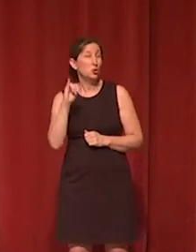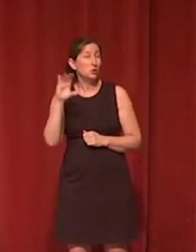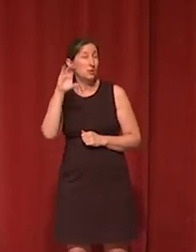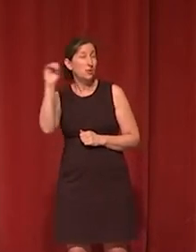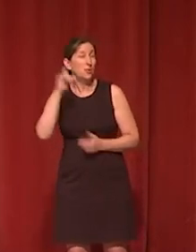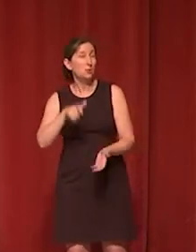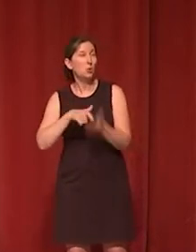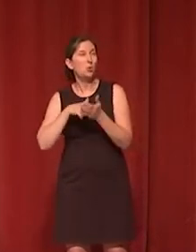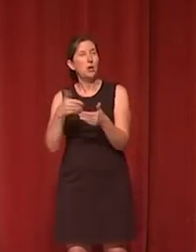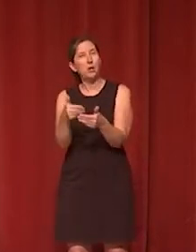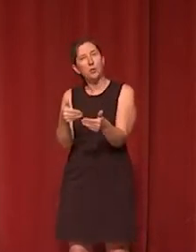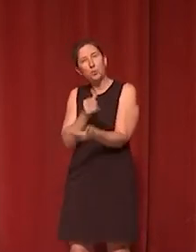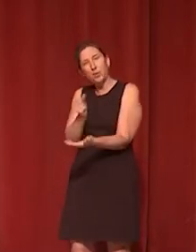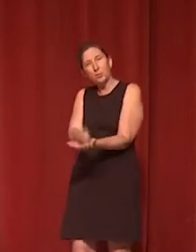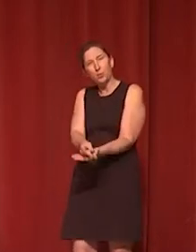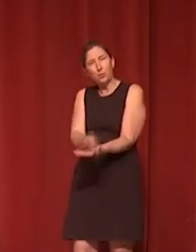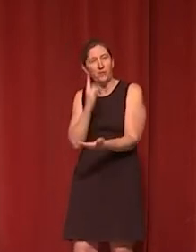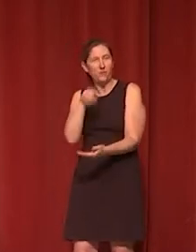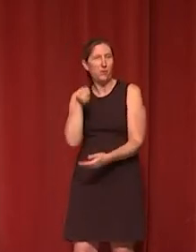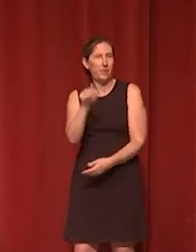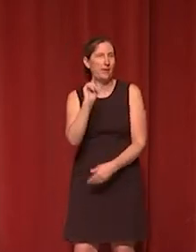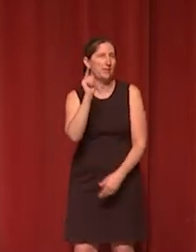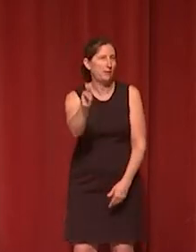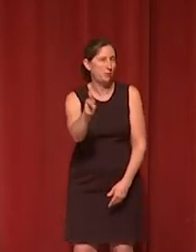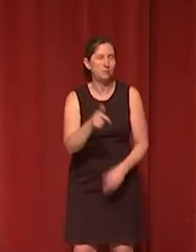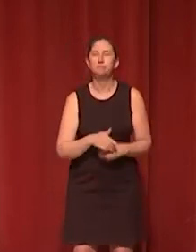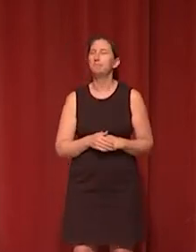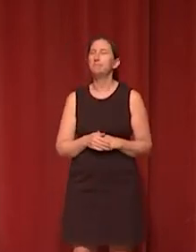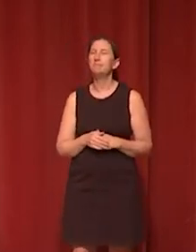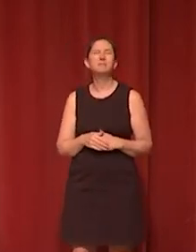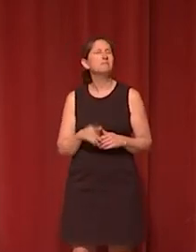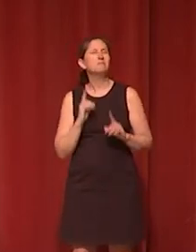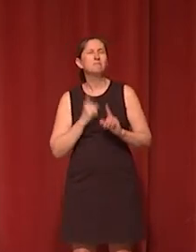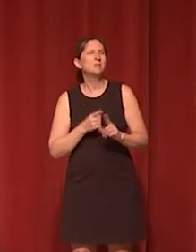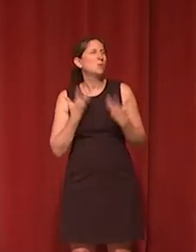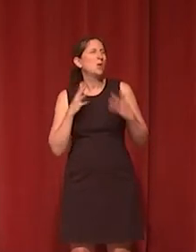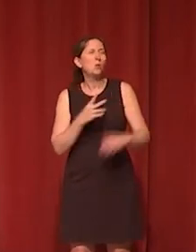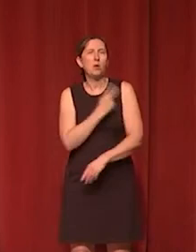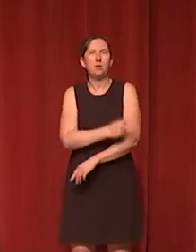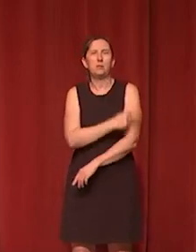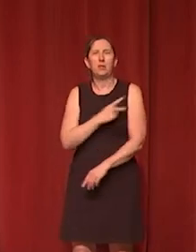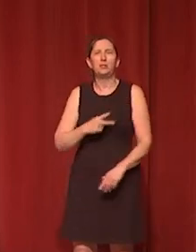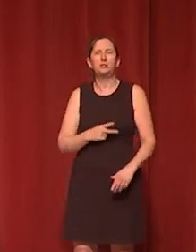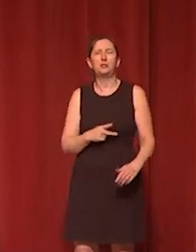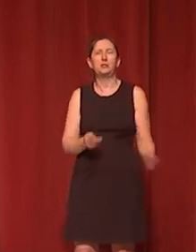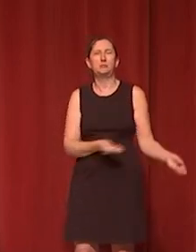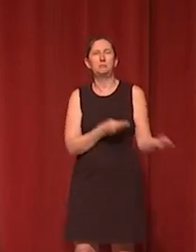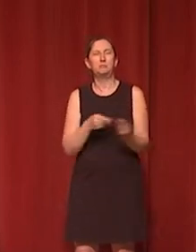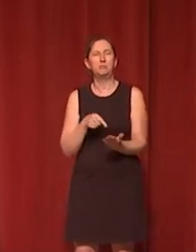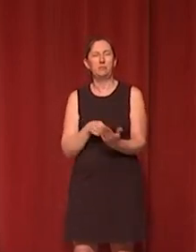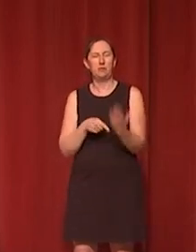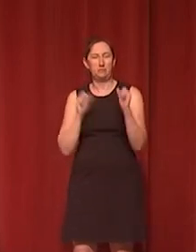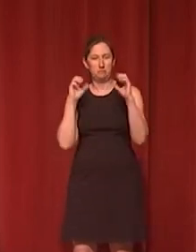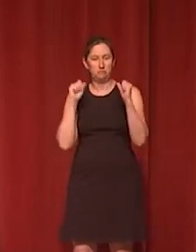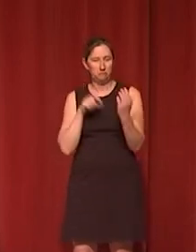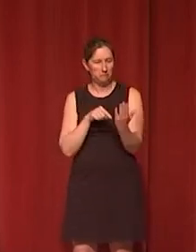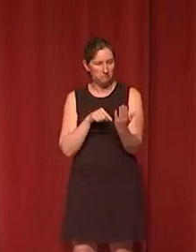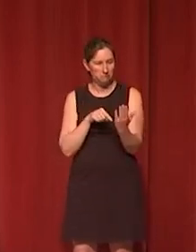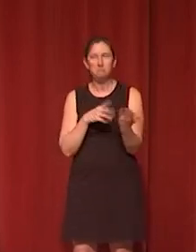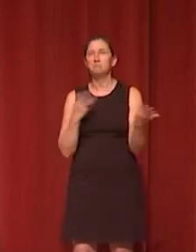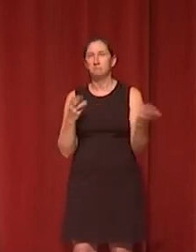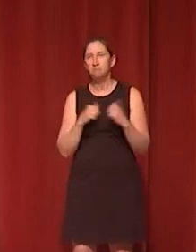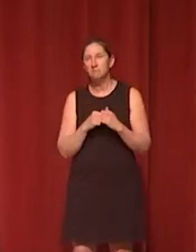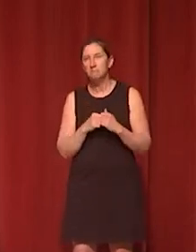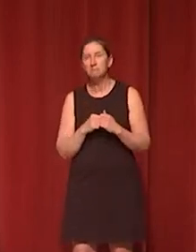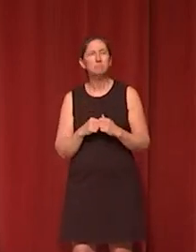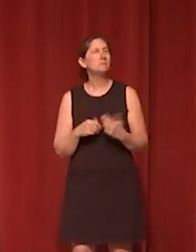sure those steps are taken so patients don't get surprised with a bill when they may or may not have expected it. And we also